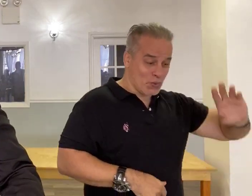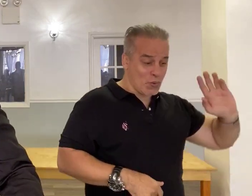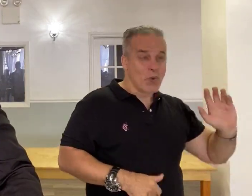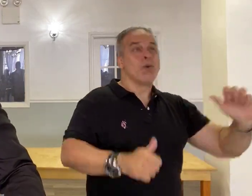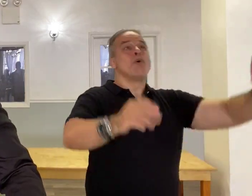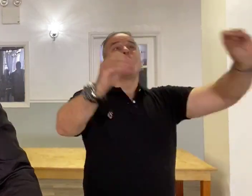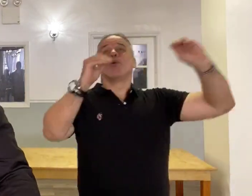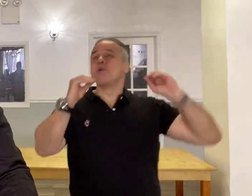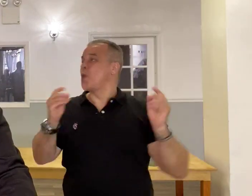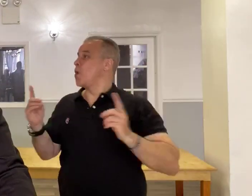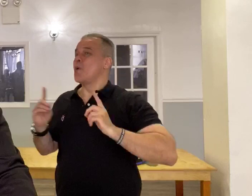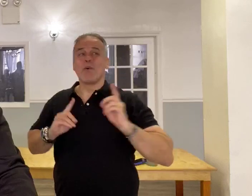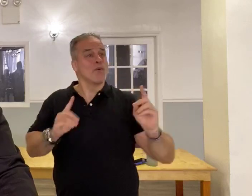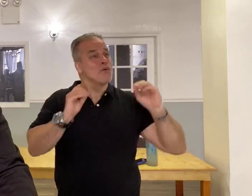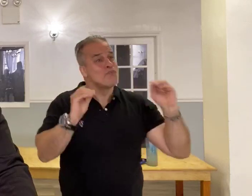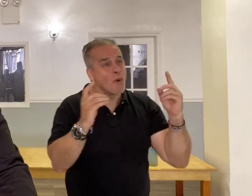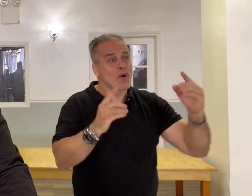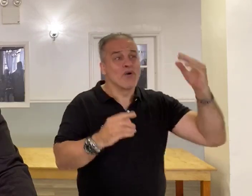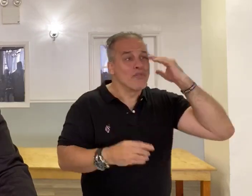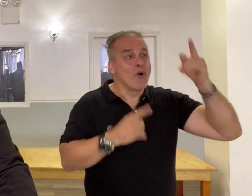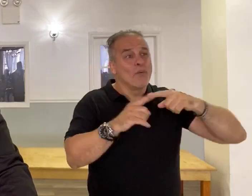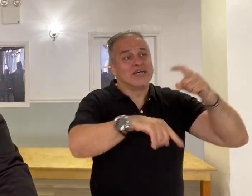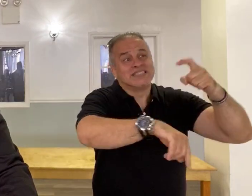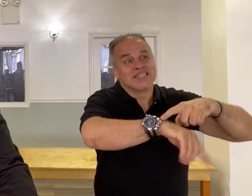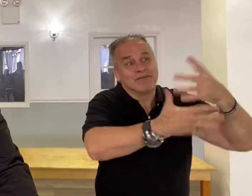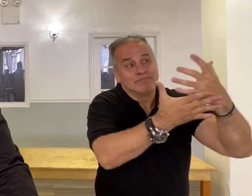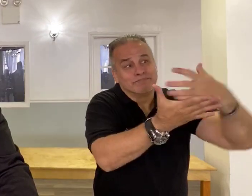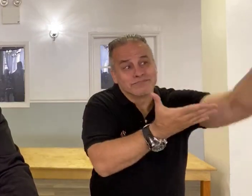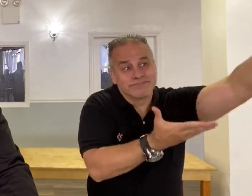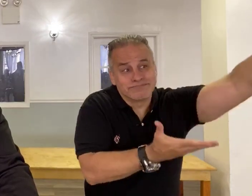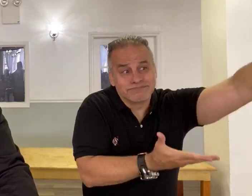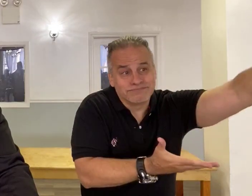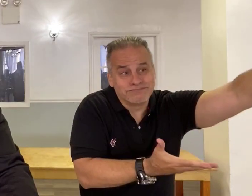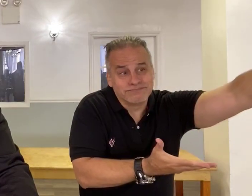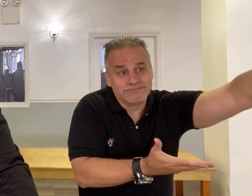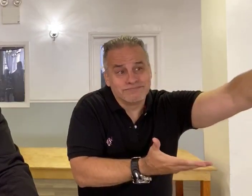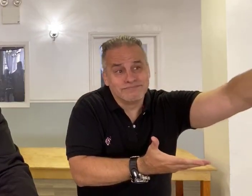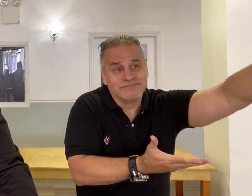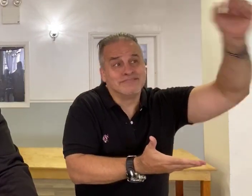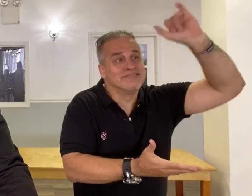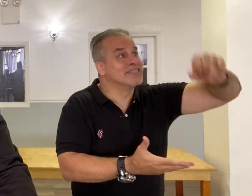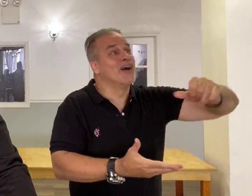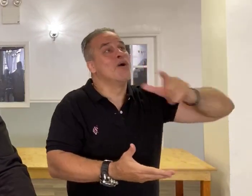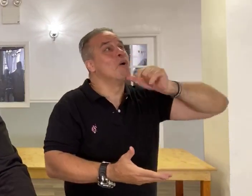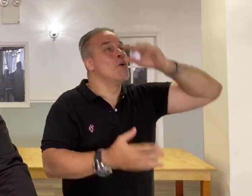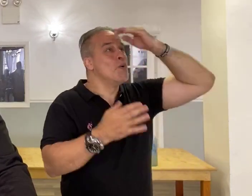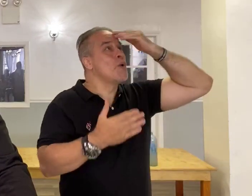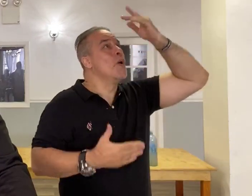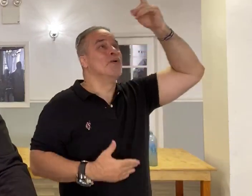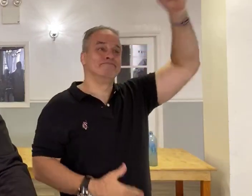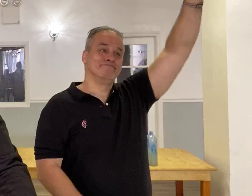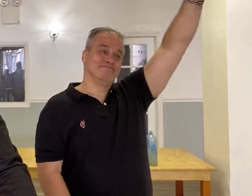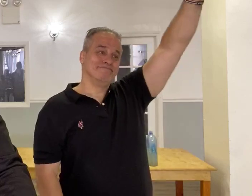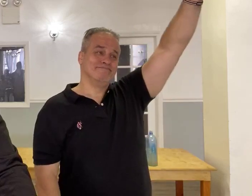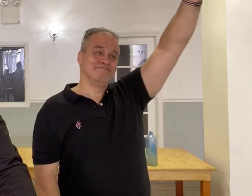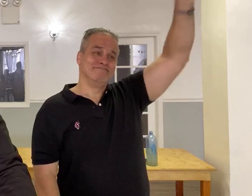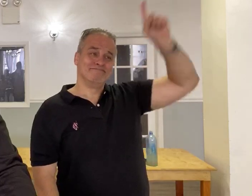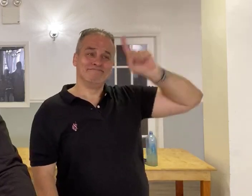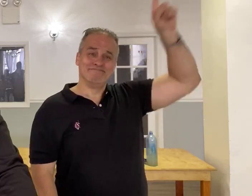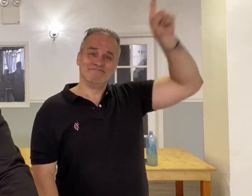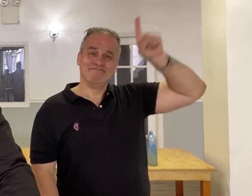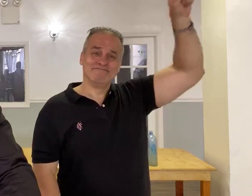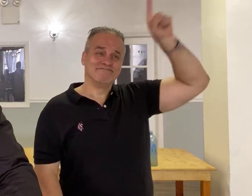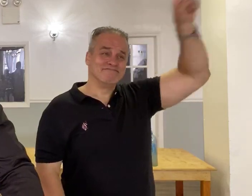to decide when our time is. That is in God's hands. Let me tell you this morning, again, the